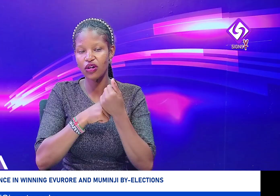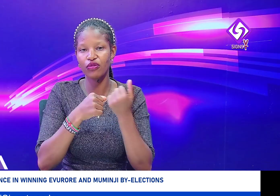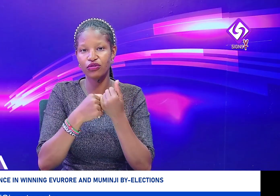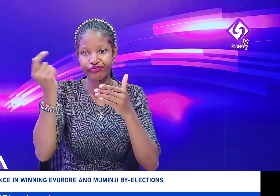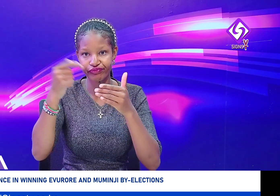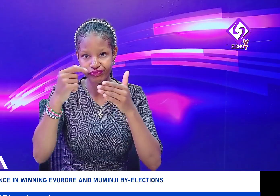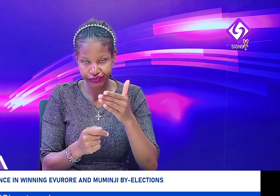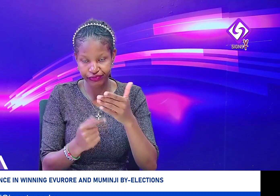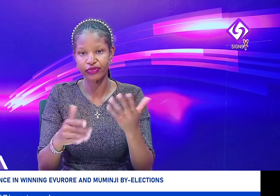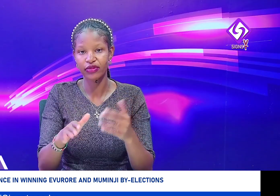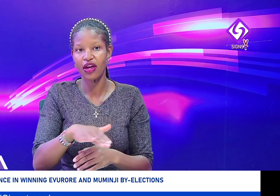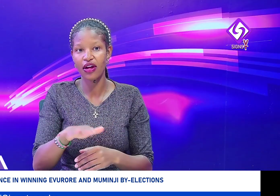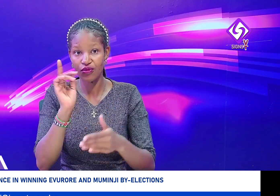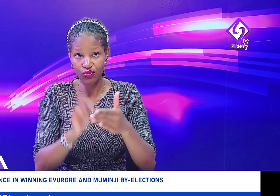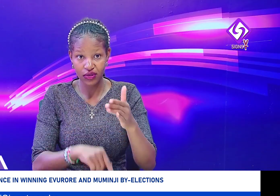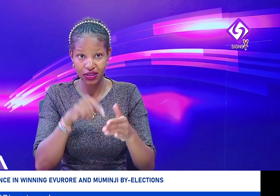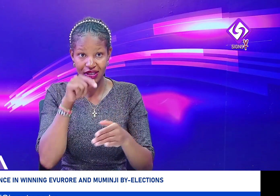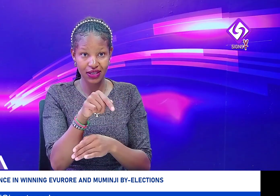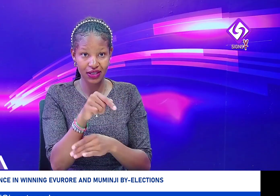local electorate.